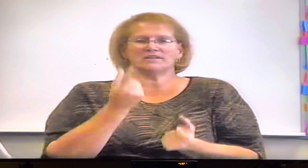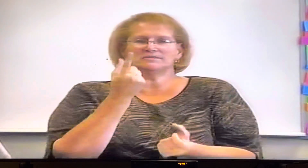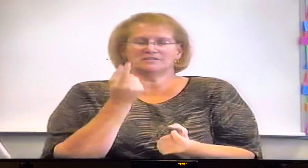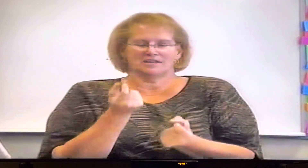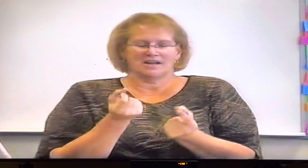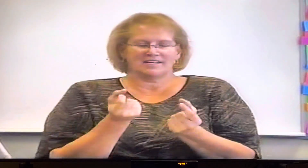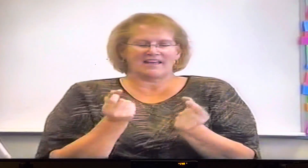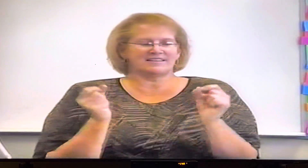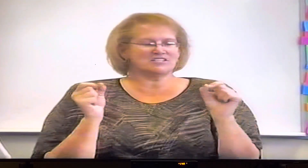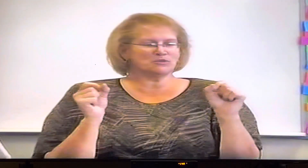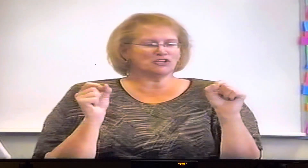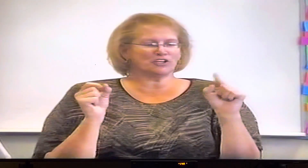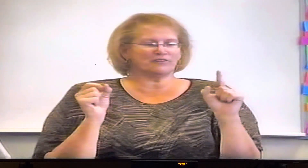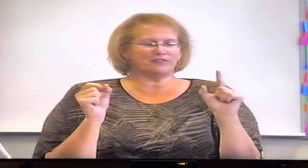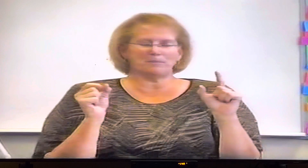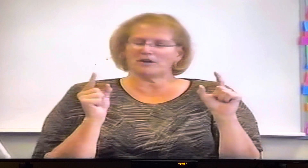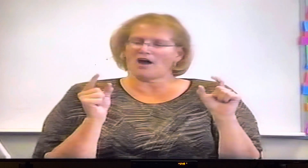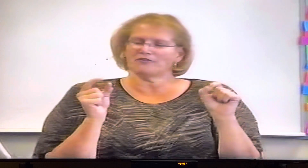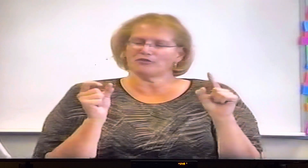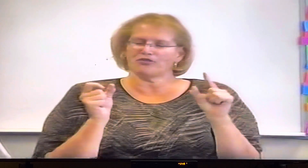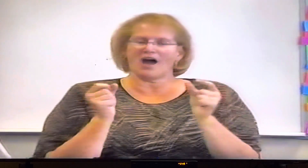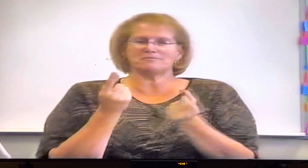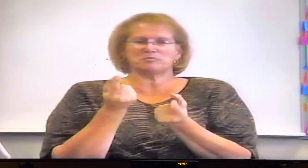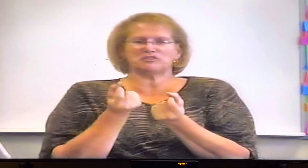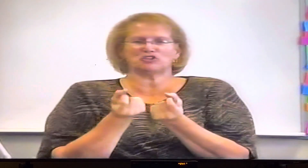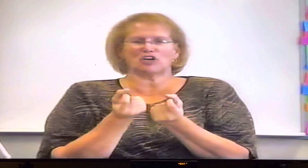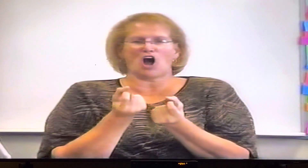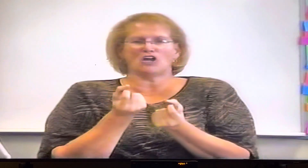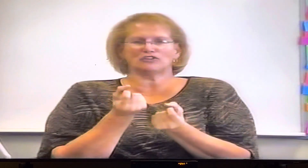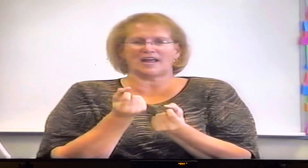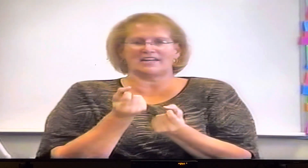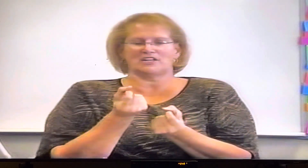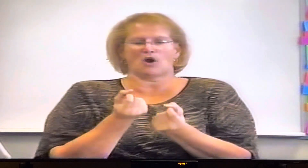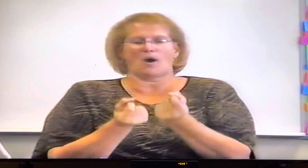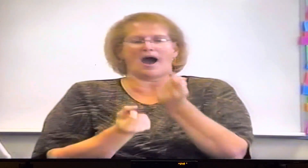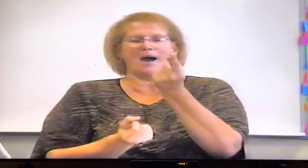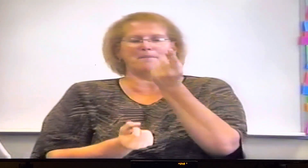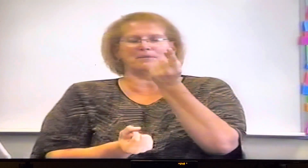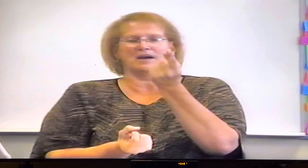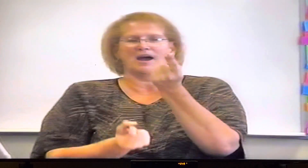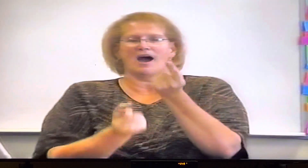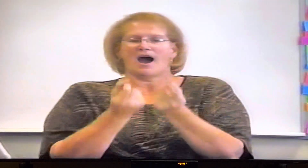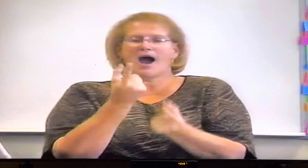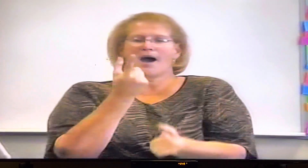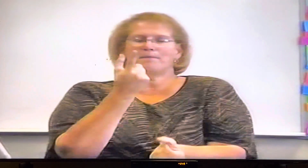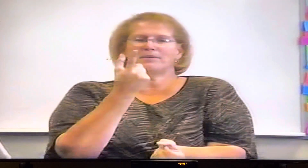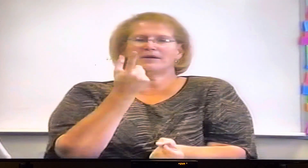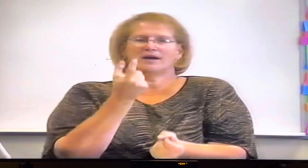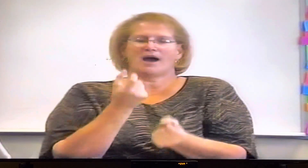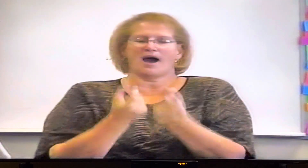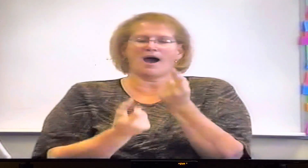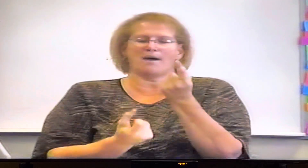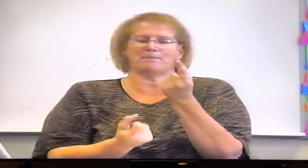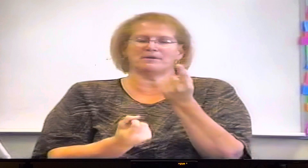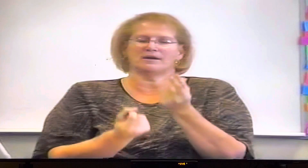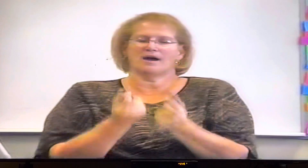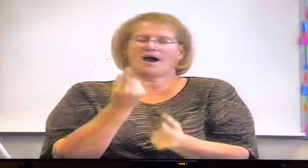Popcorn. Okay, this one you're going to flip it off your thumb, but you're going to alternate and go up, up, up,